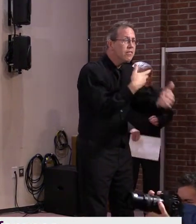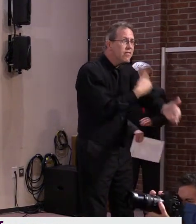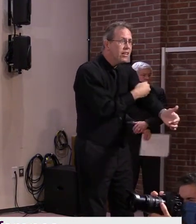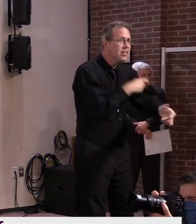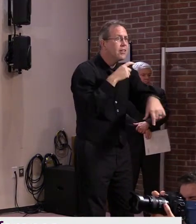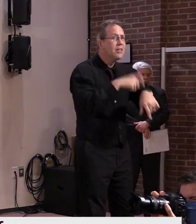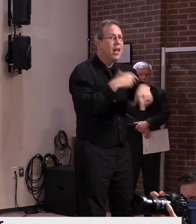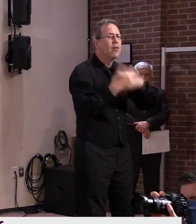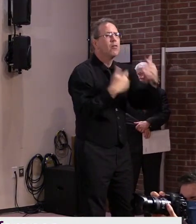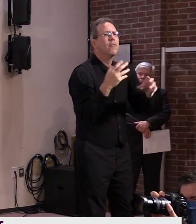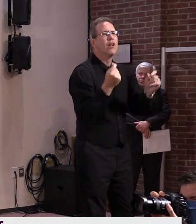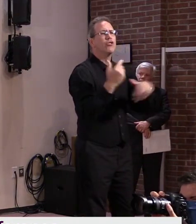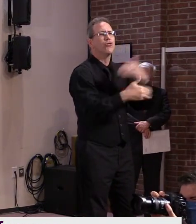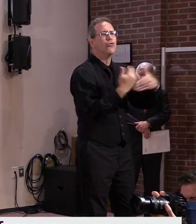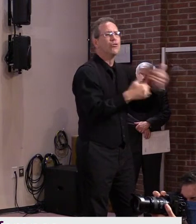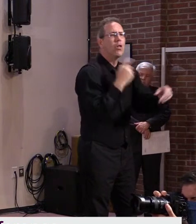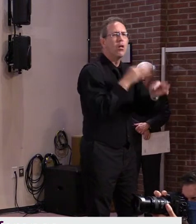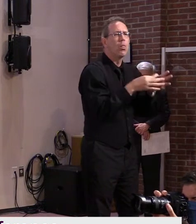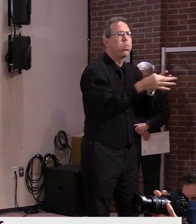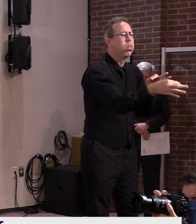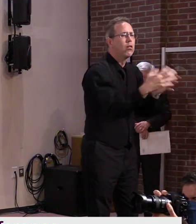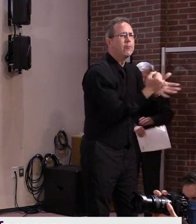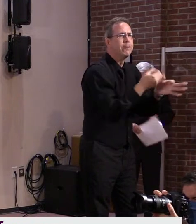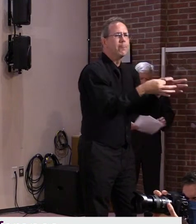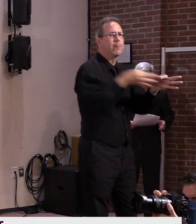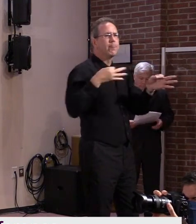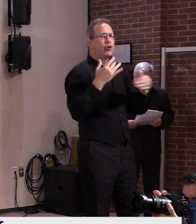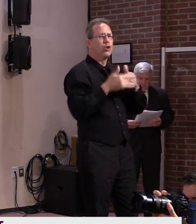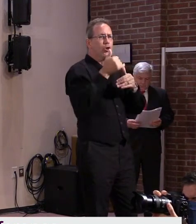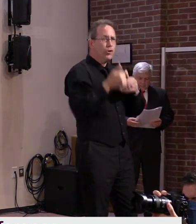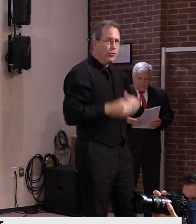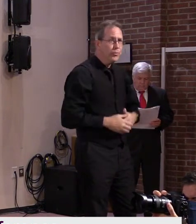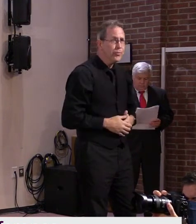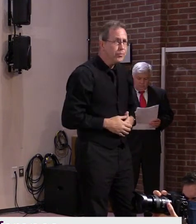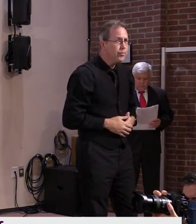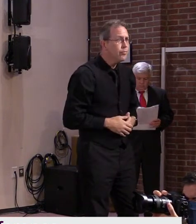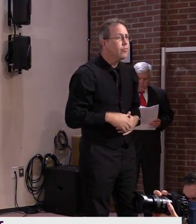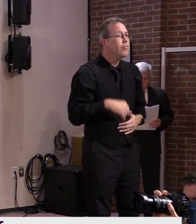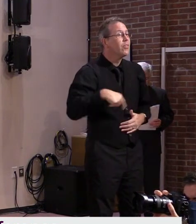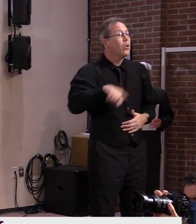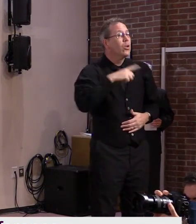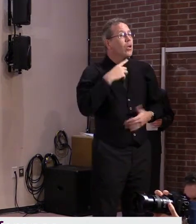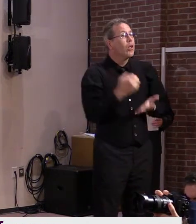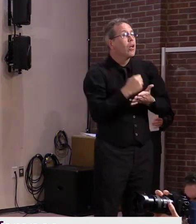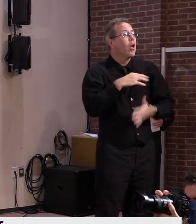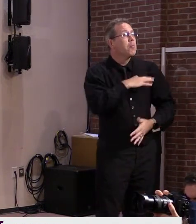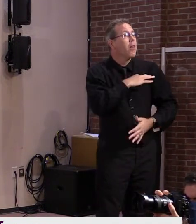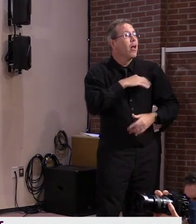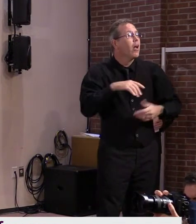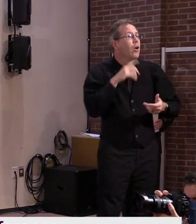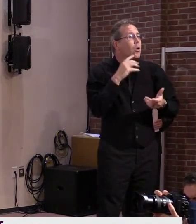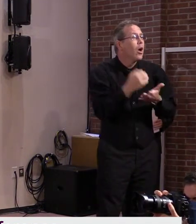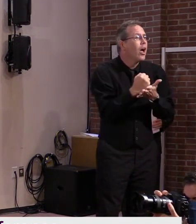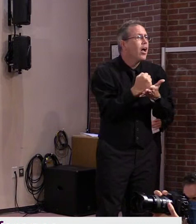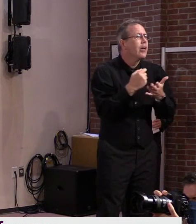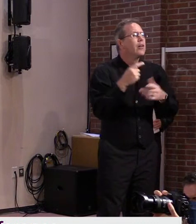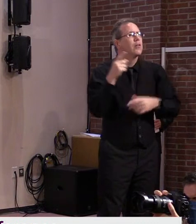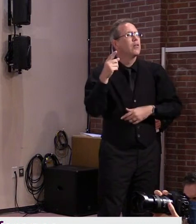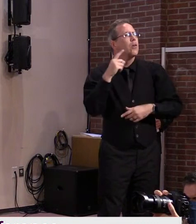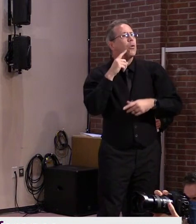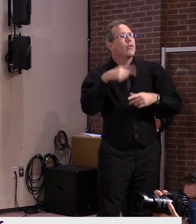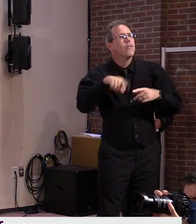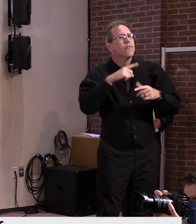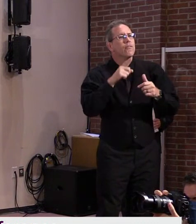who received the Pfizer vaccine more than 6 months ago are eligible now, though we expect Moderna